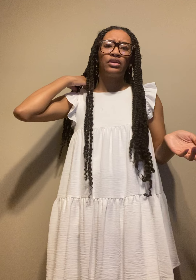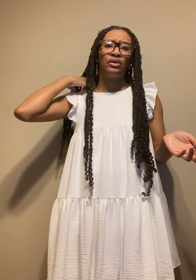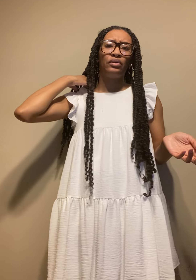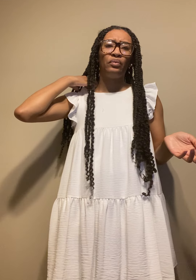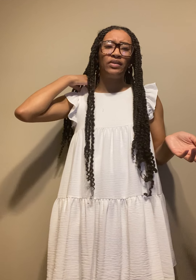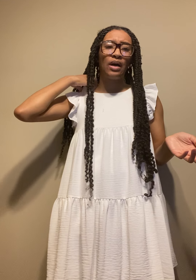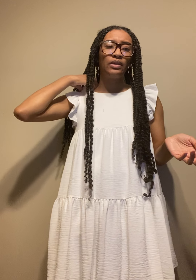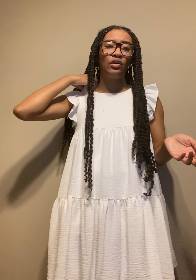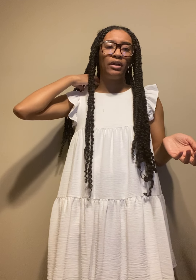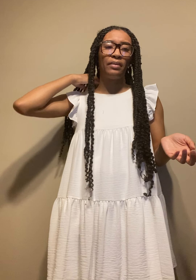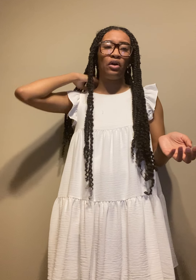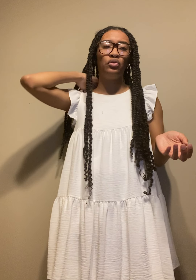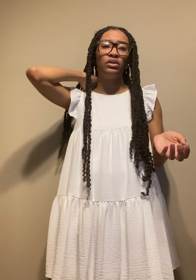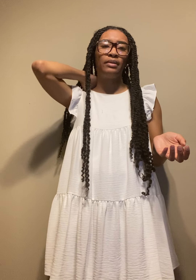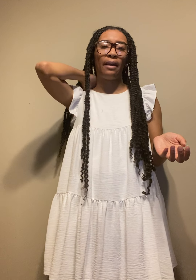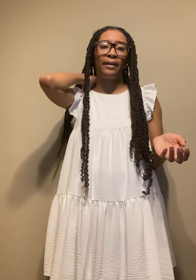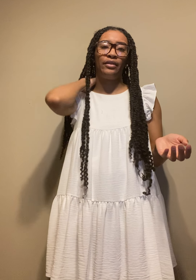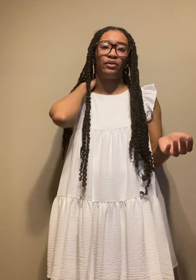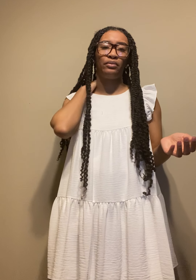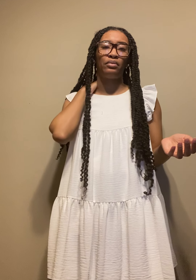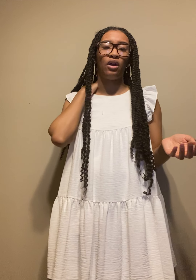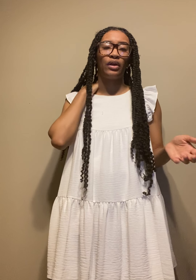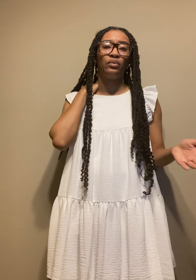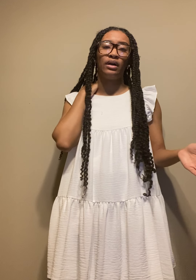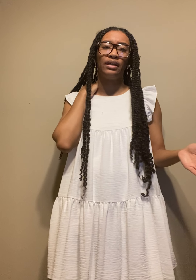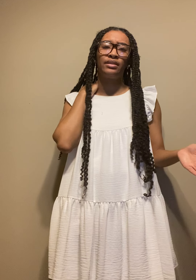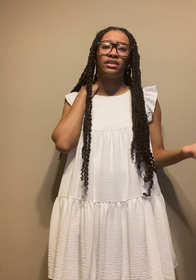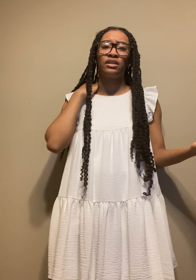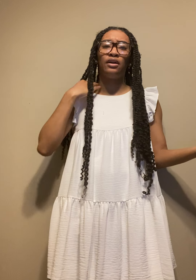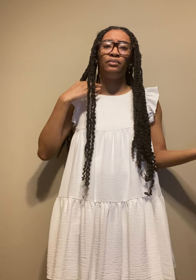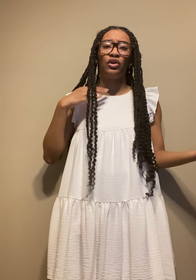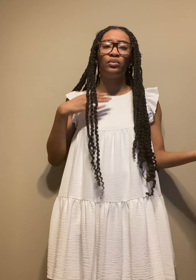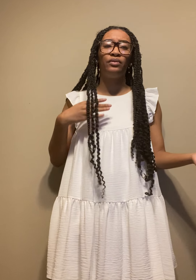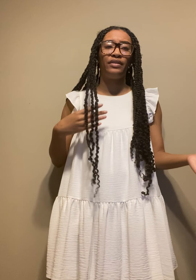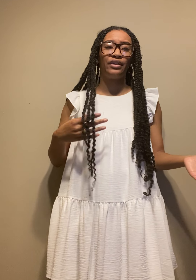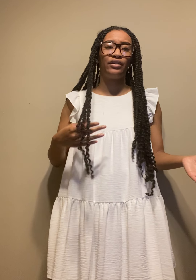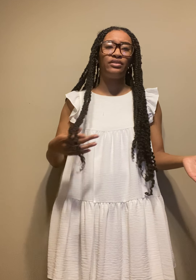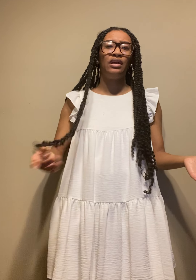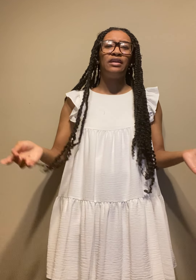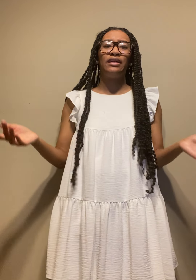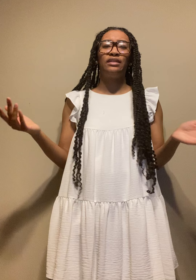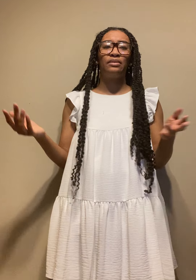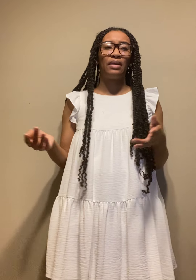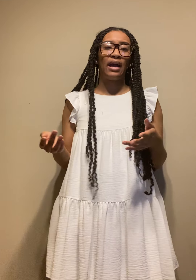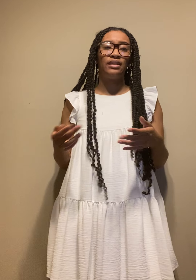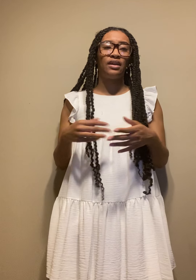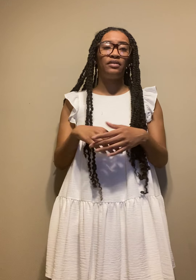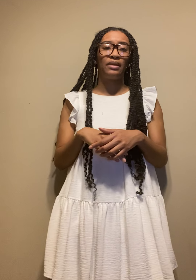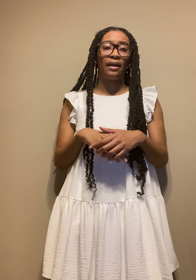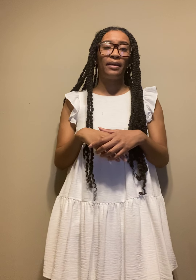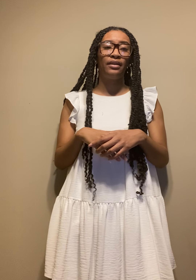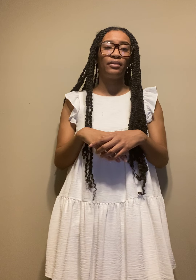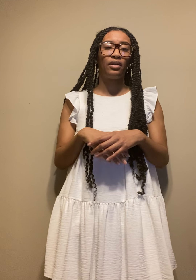So we talked a little bit about who the Black Panther Party was, some notable figures, and the demise of the Black Panther